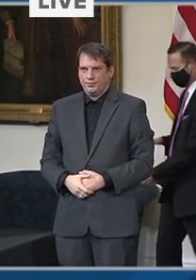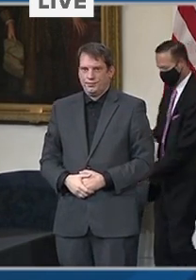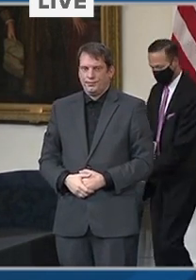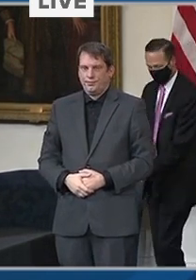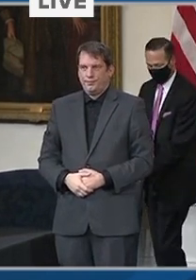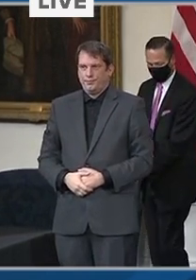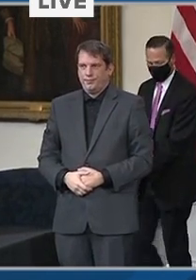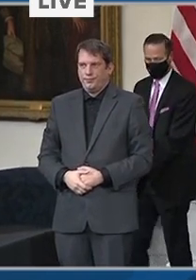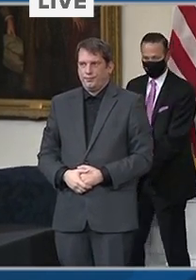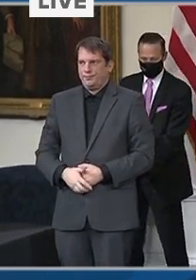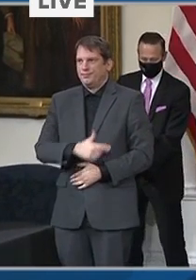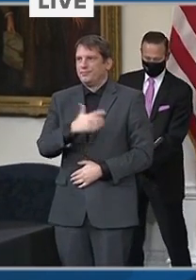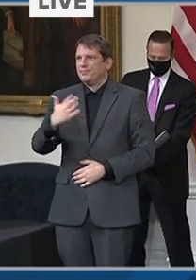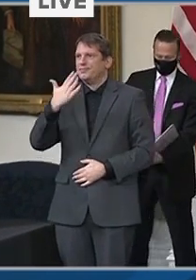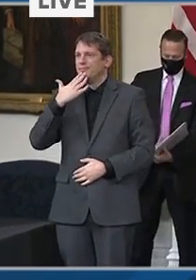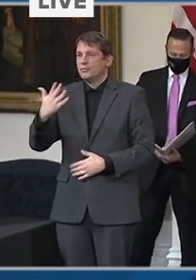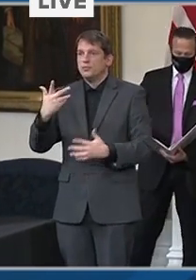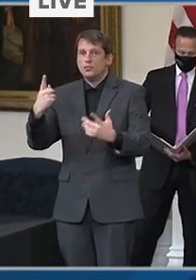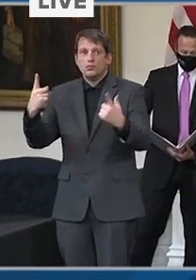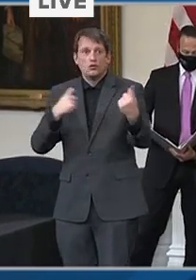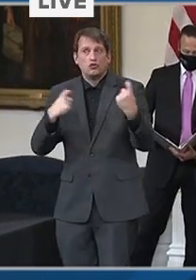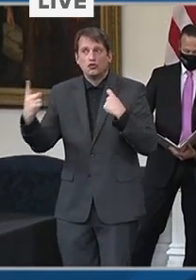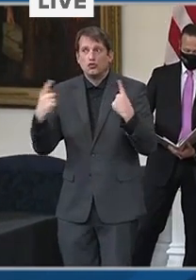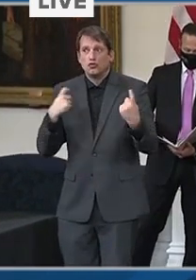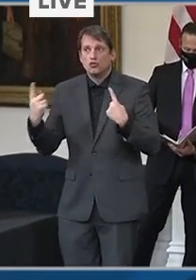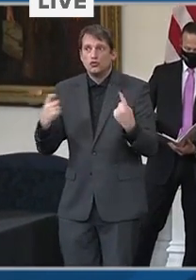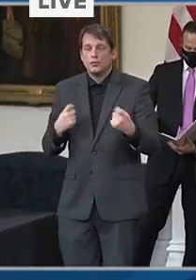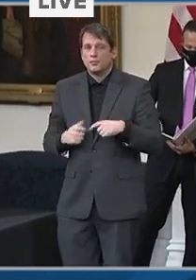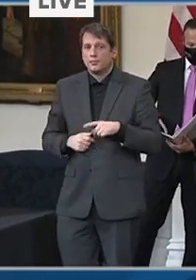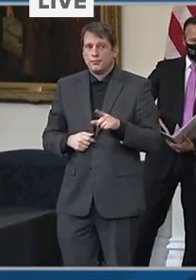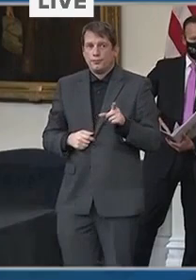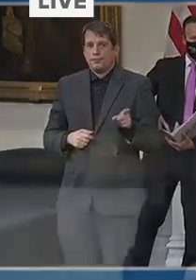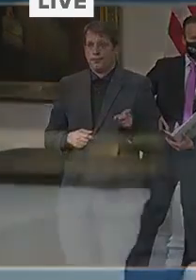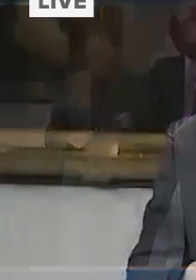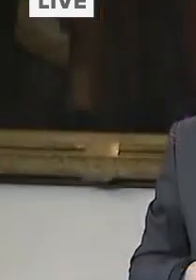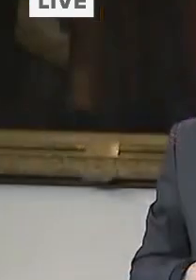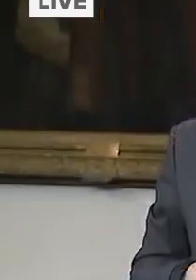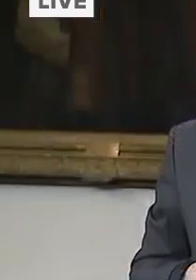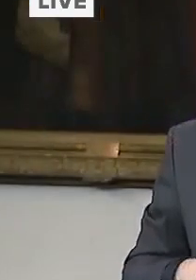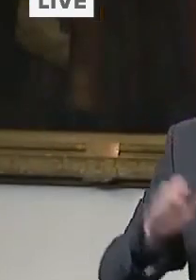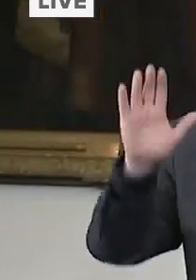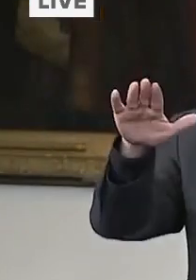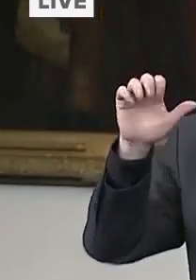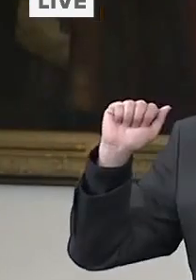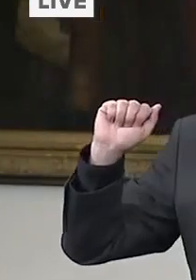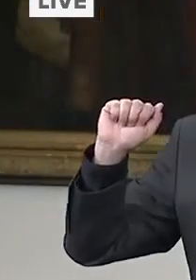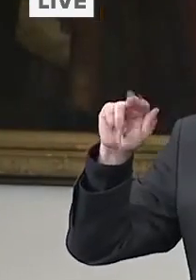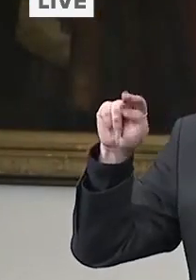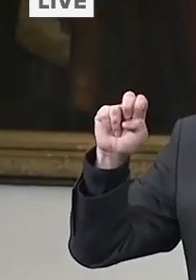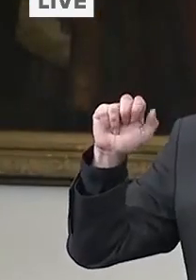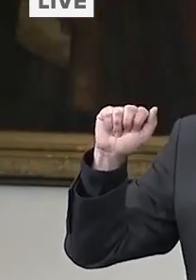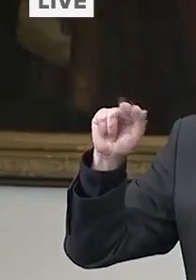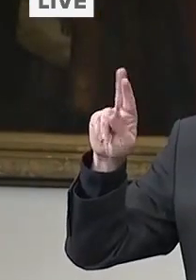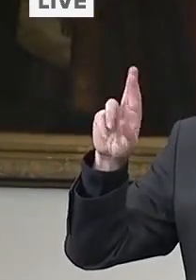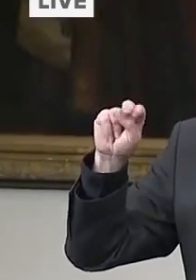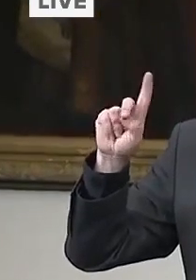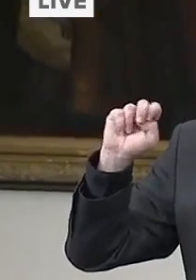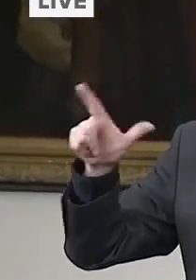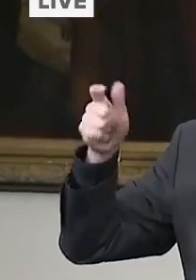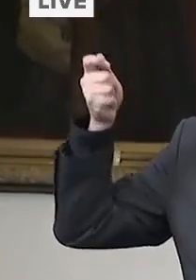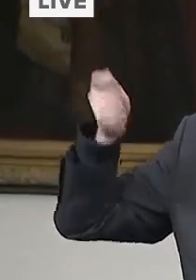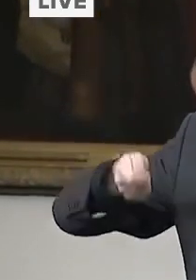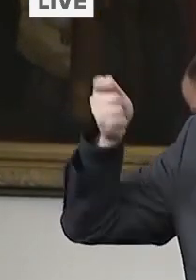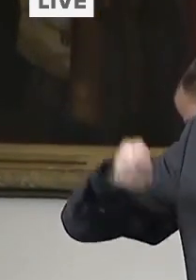Thank you, Greg. We're happy to take some questions. Governor, yesterday the Anne Arundel County Circuit Court judge ruled that Short Picking could not impose